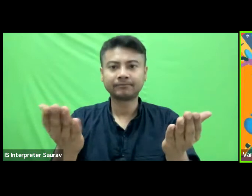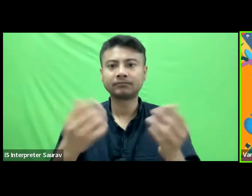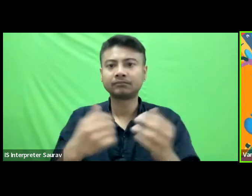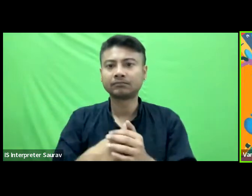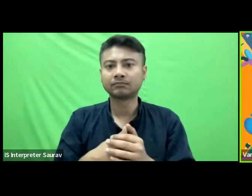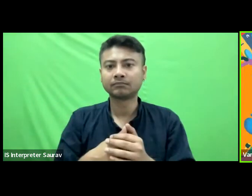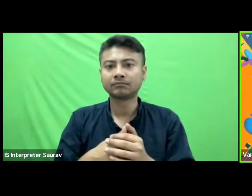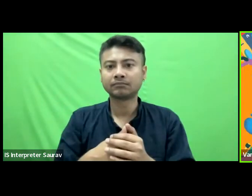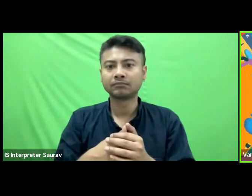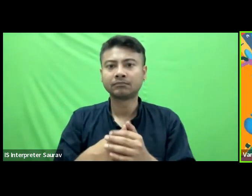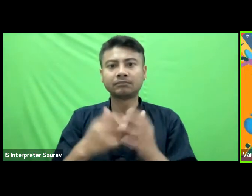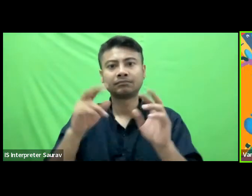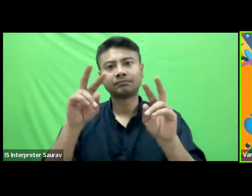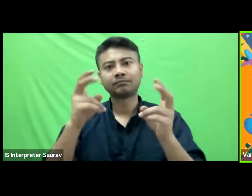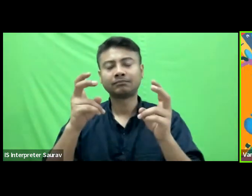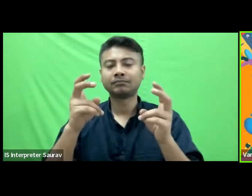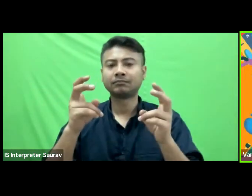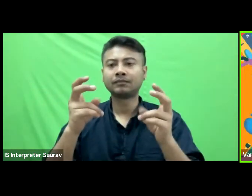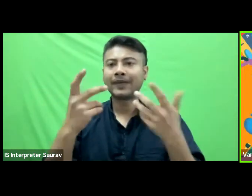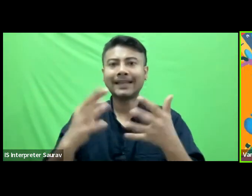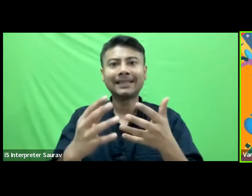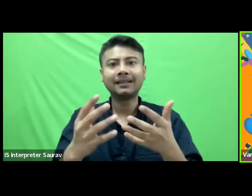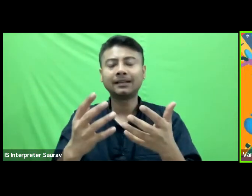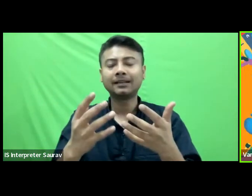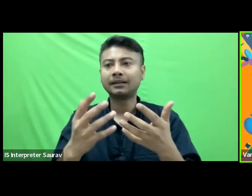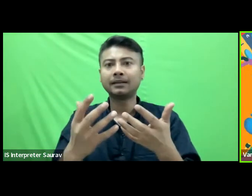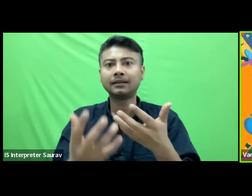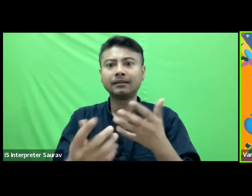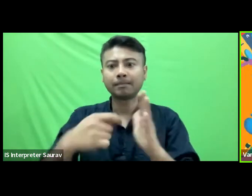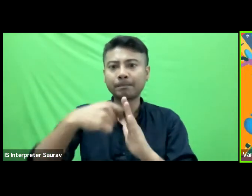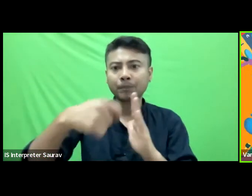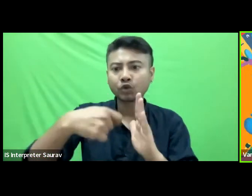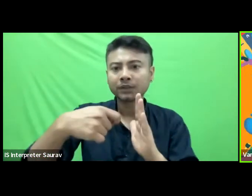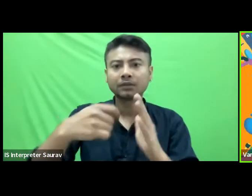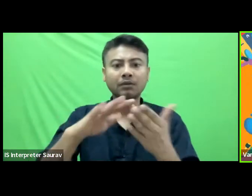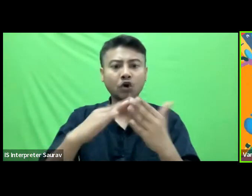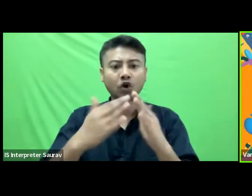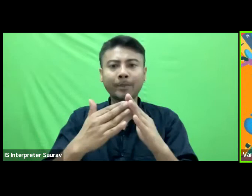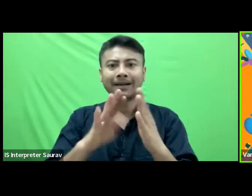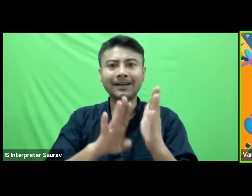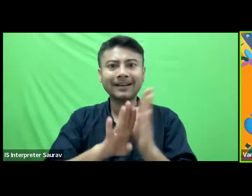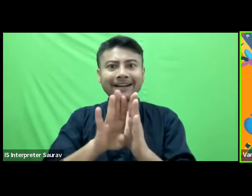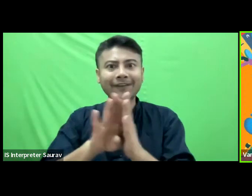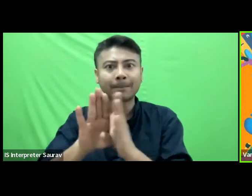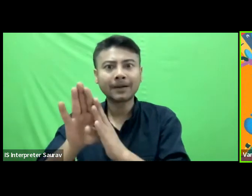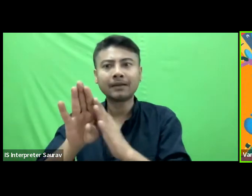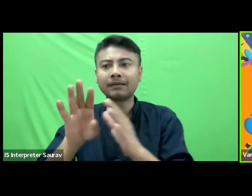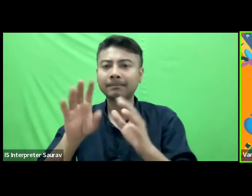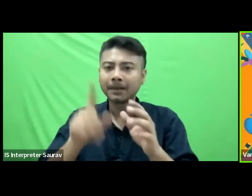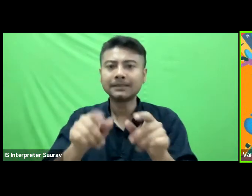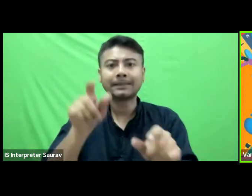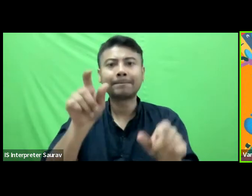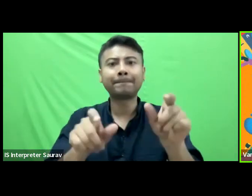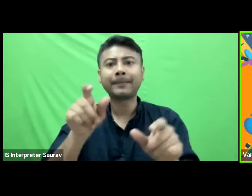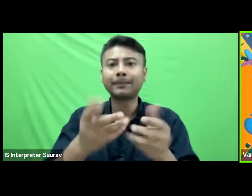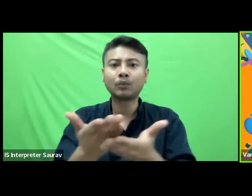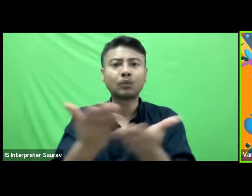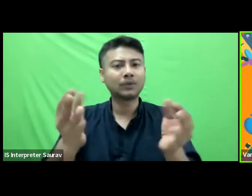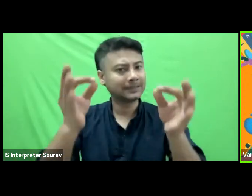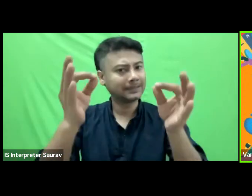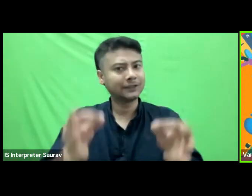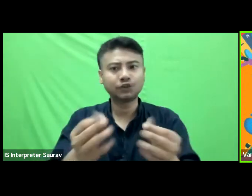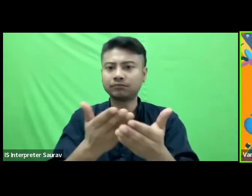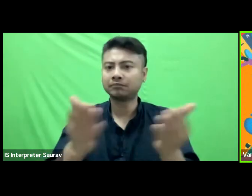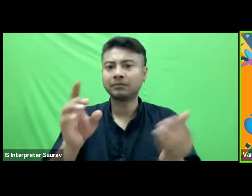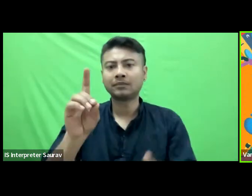using democratic and participatory approaches in urban development processes to improve the urban spaces. And